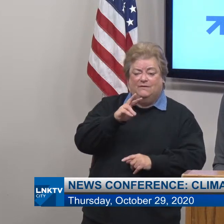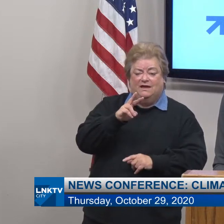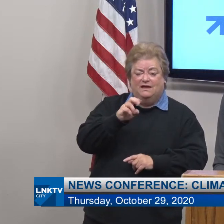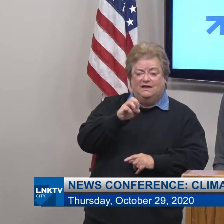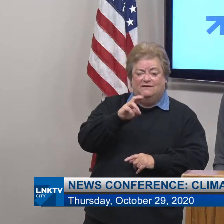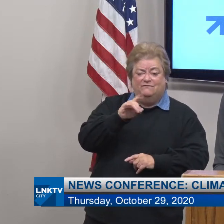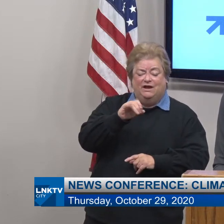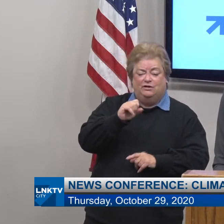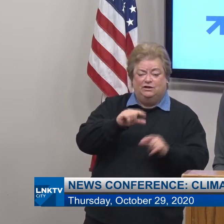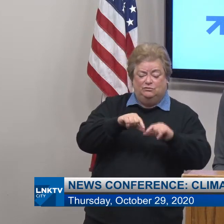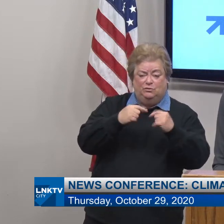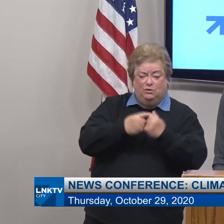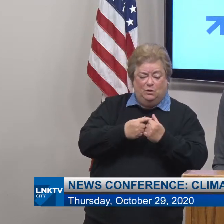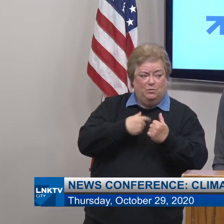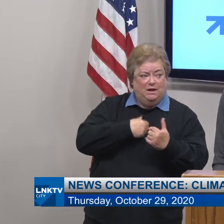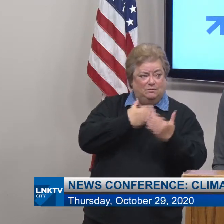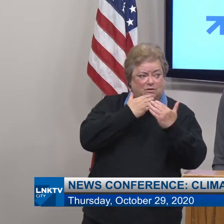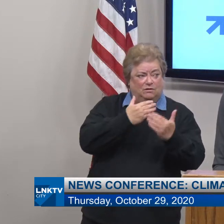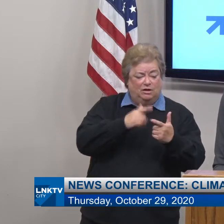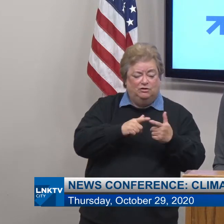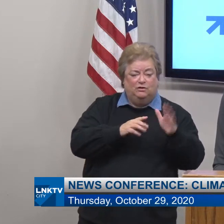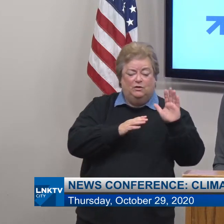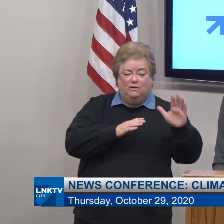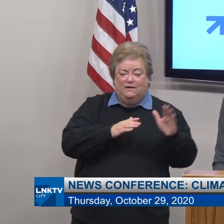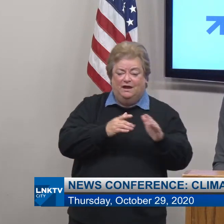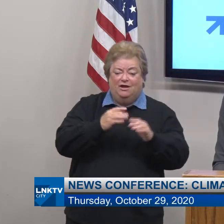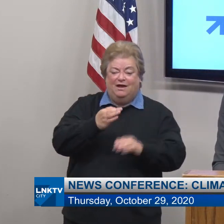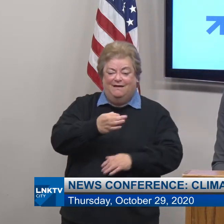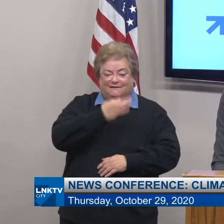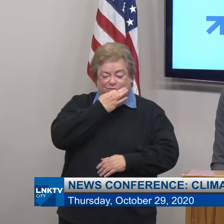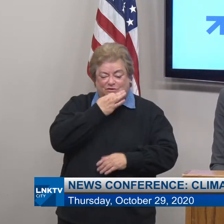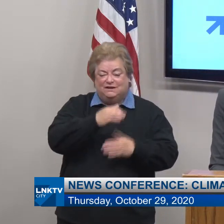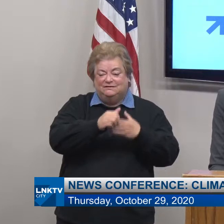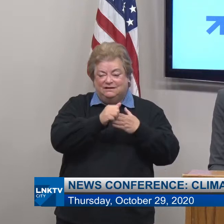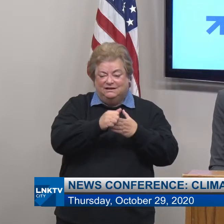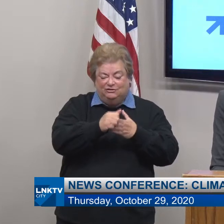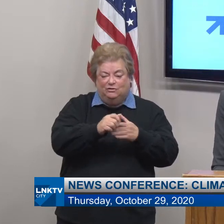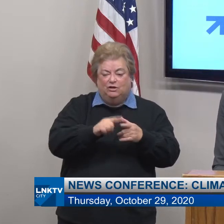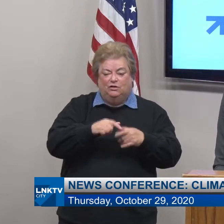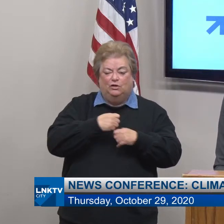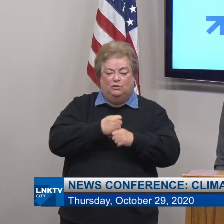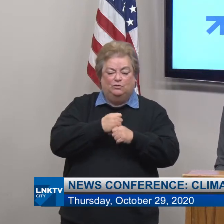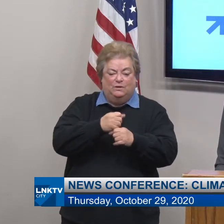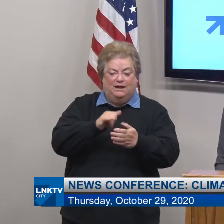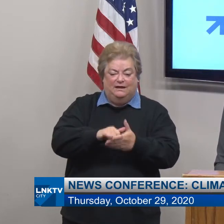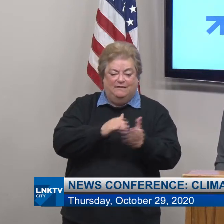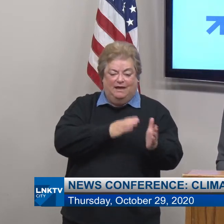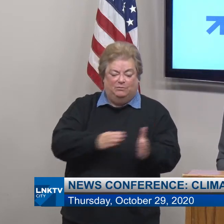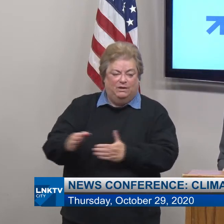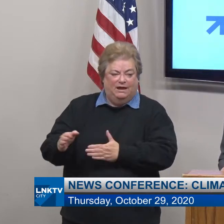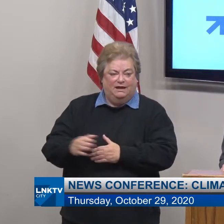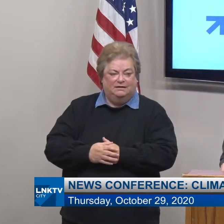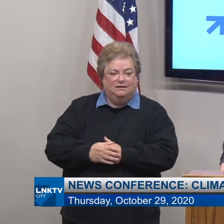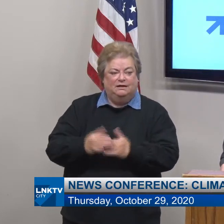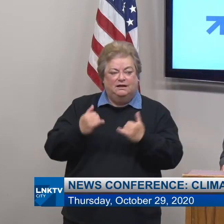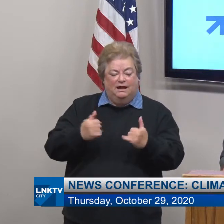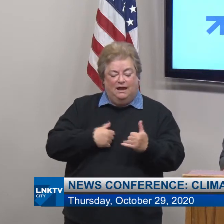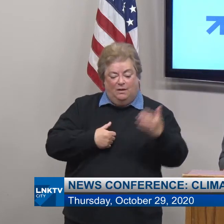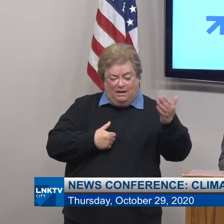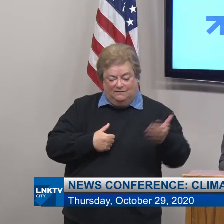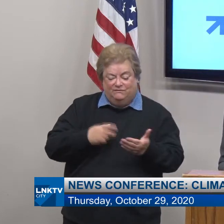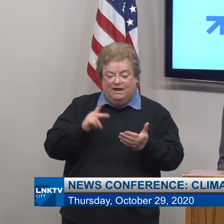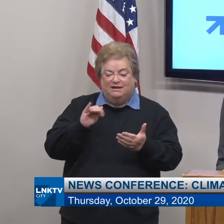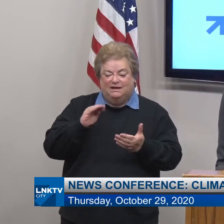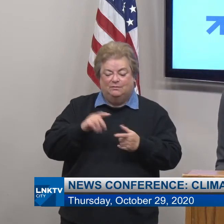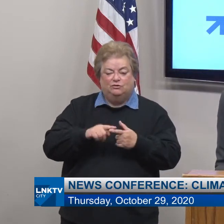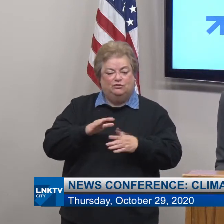deeply grateful to Kim and to Verdis Group for their expertise and leadership in the creation of the draft plan. At this point, I invite Kim